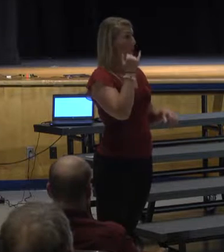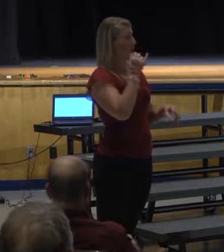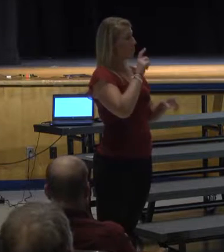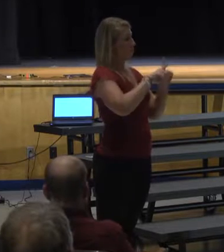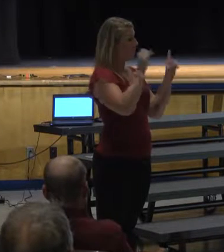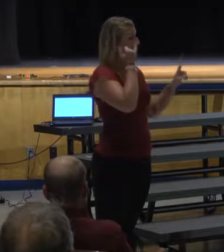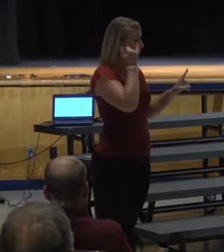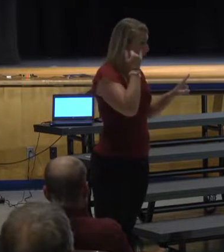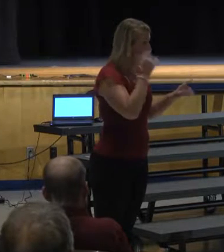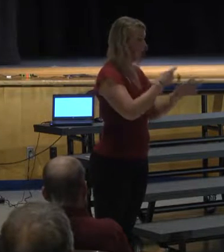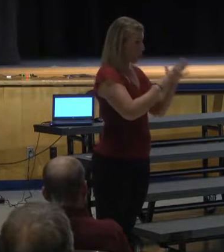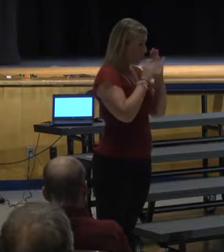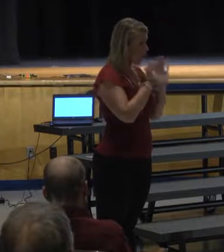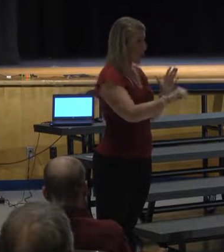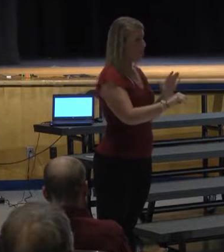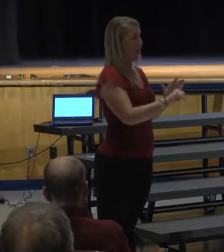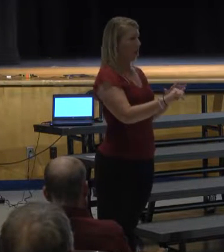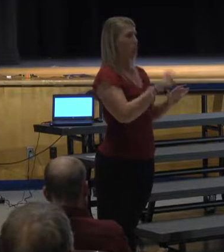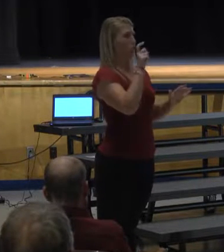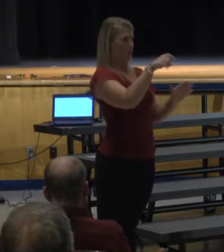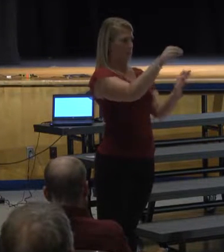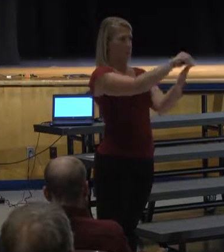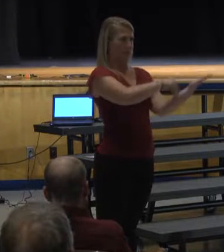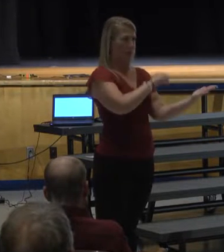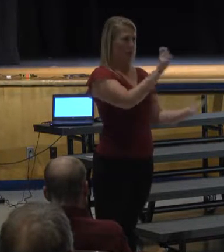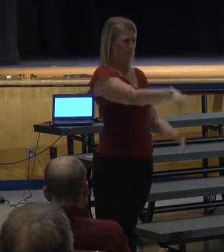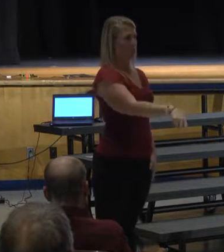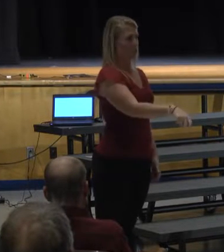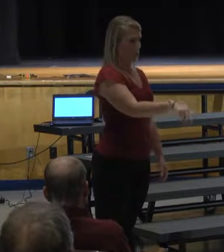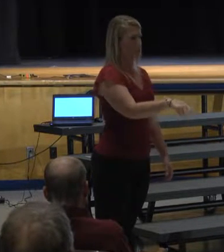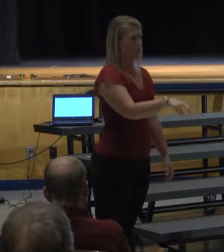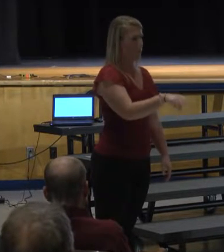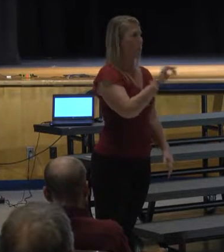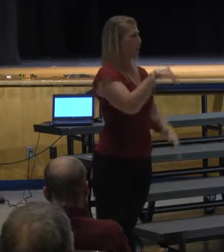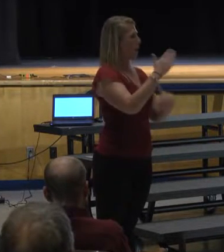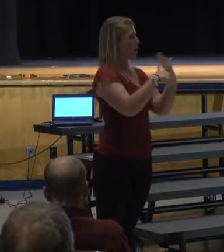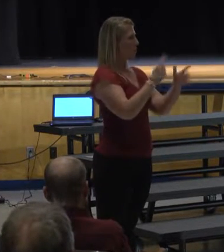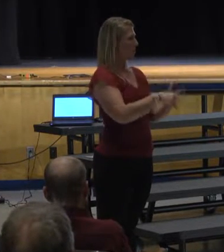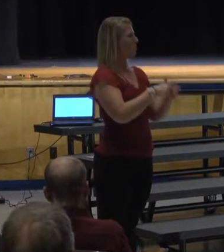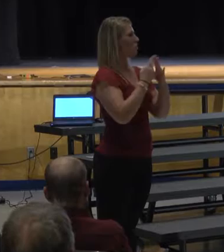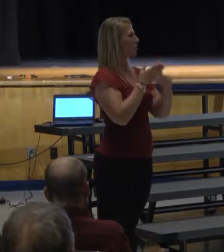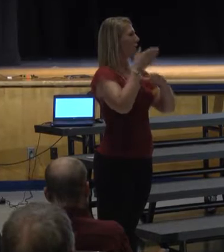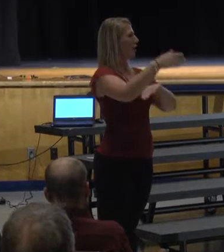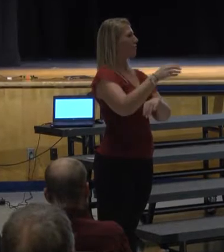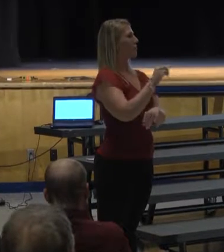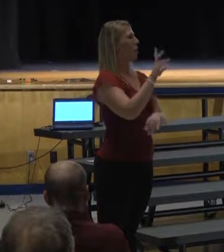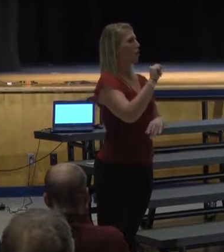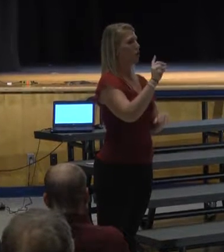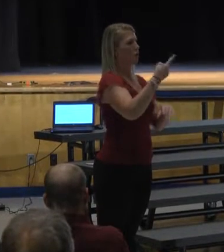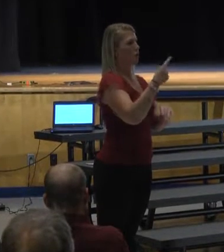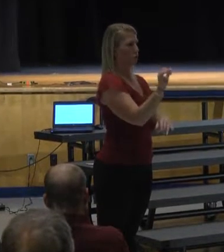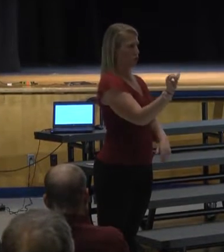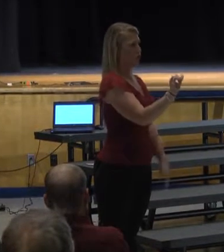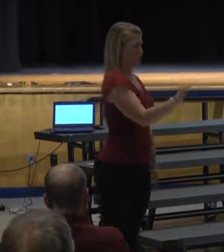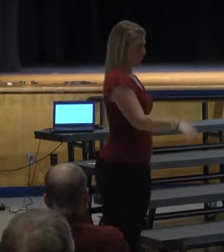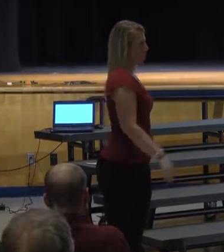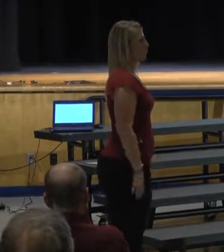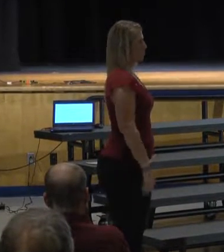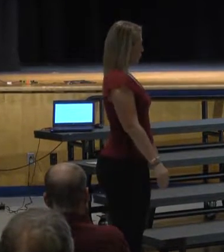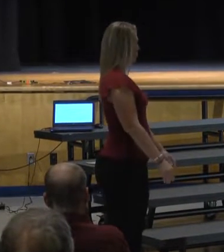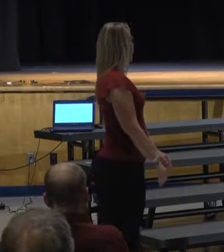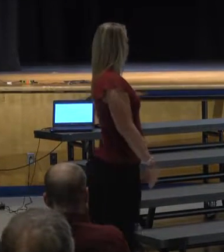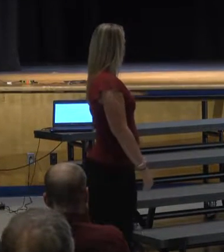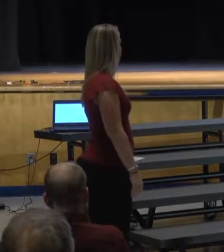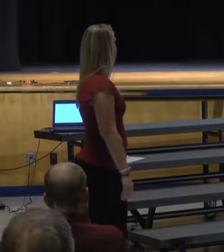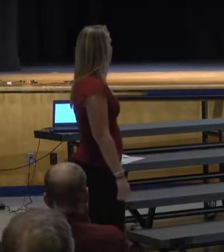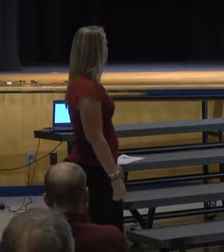get to that and do that process. That starts after October 1st as well. All right, A college